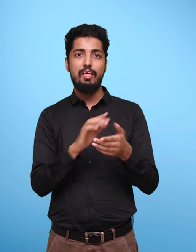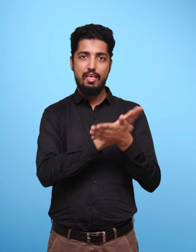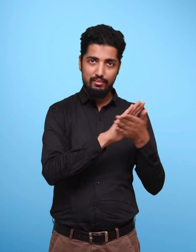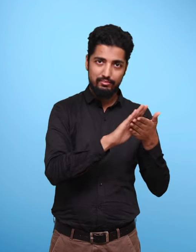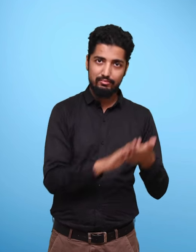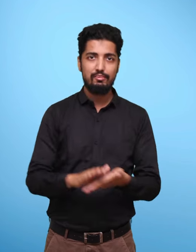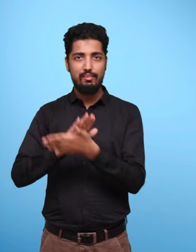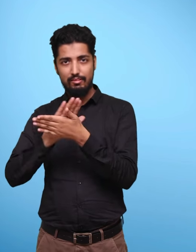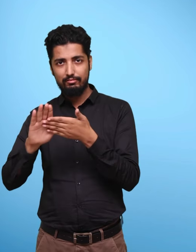hut.